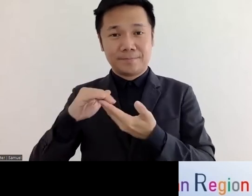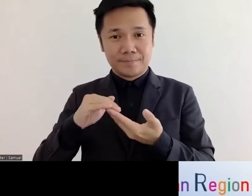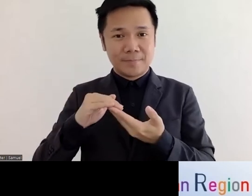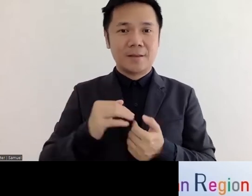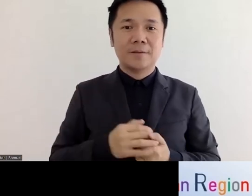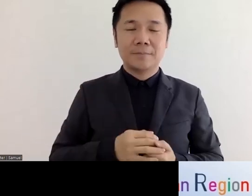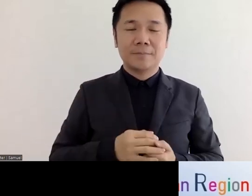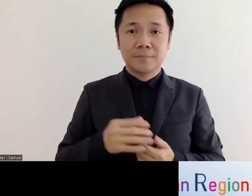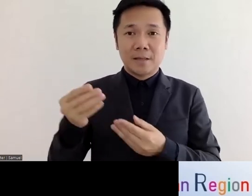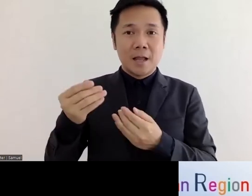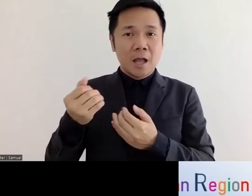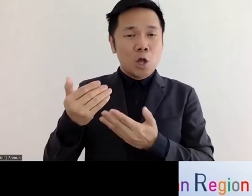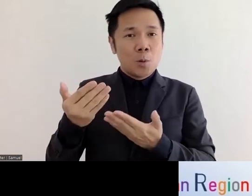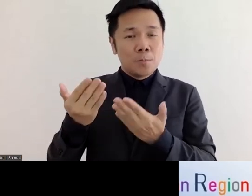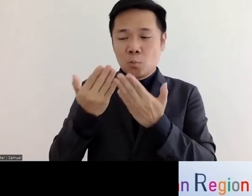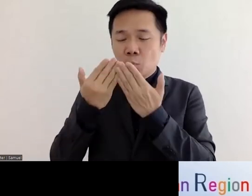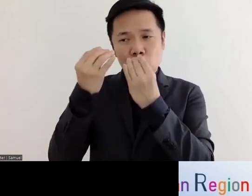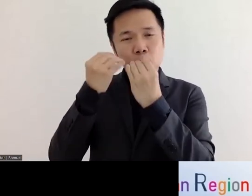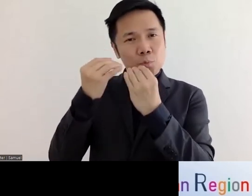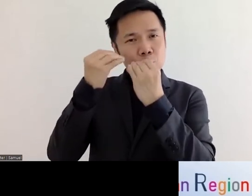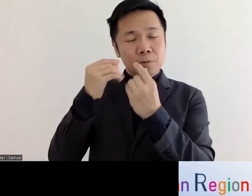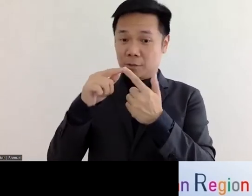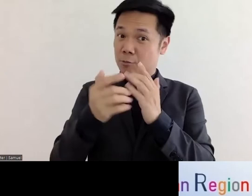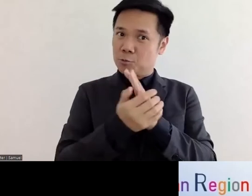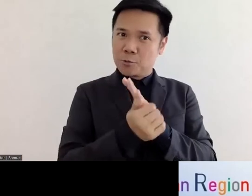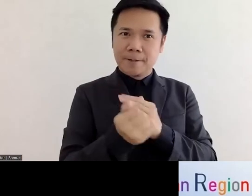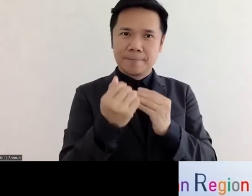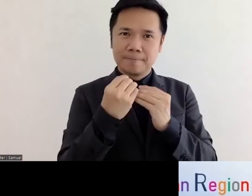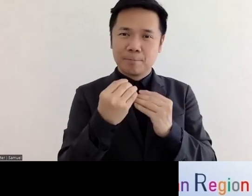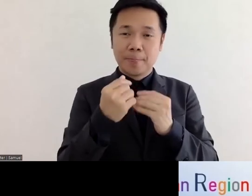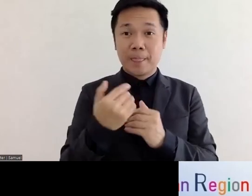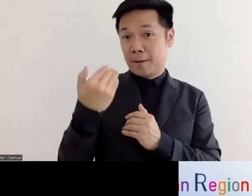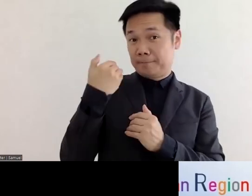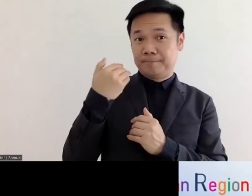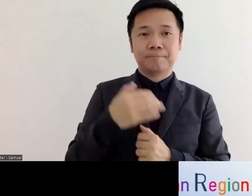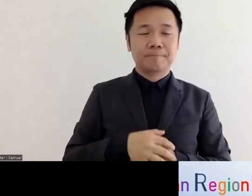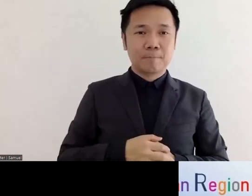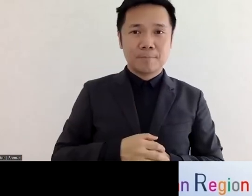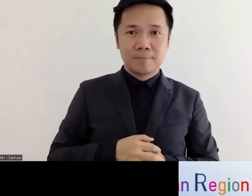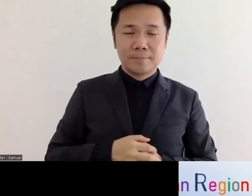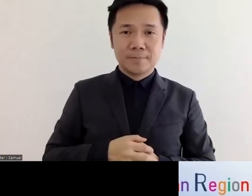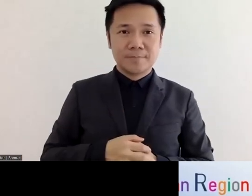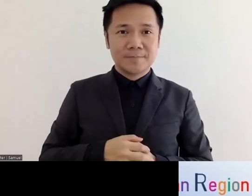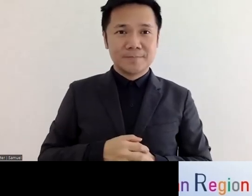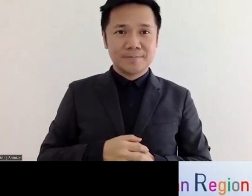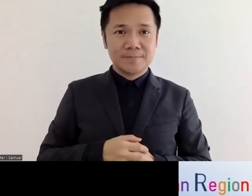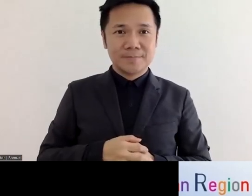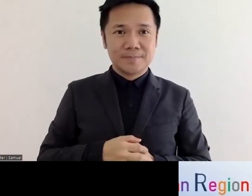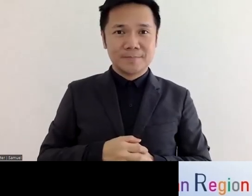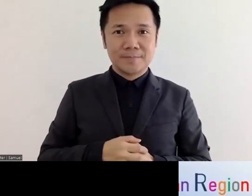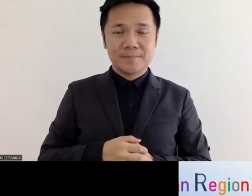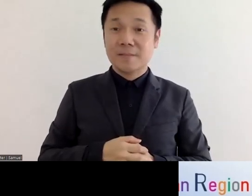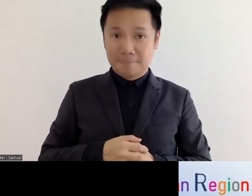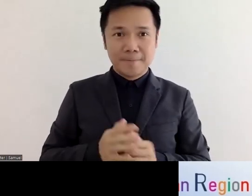education, and good training skill. I want to say that I am